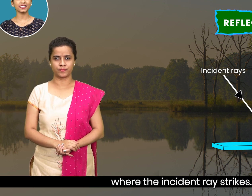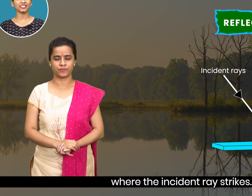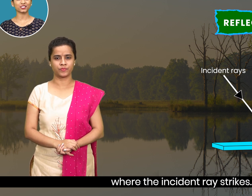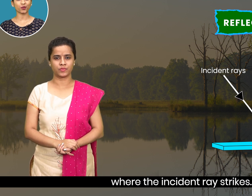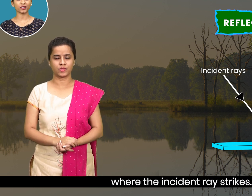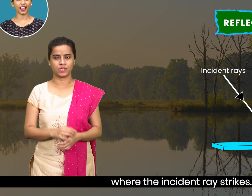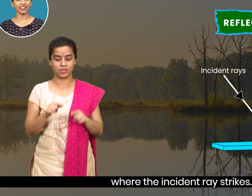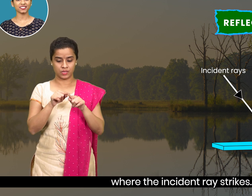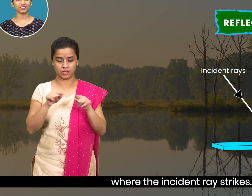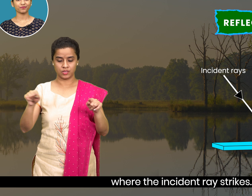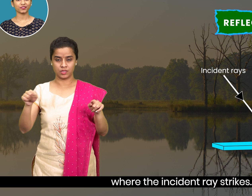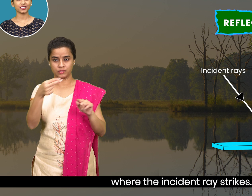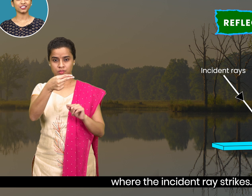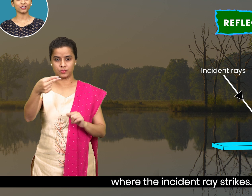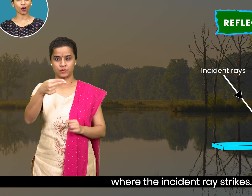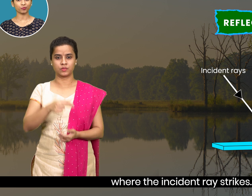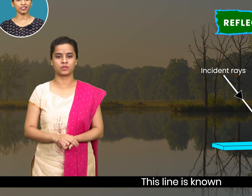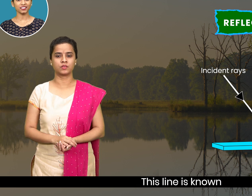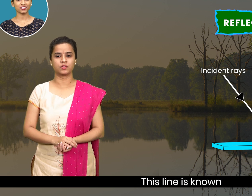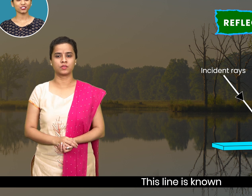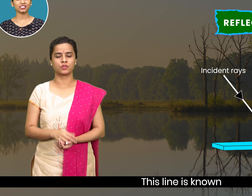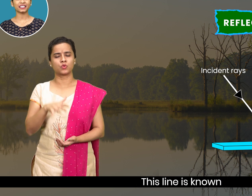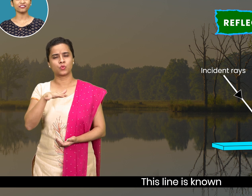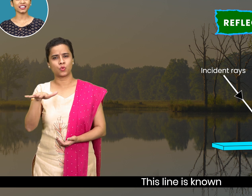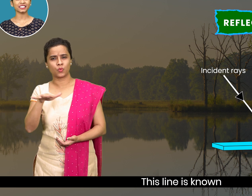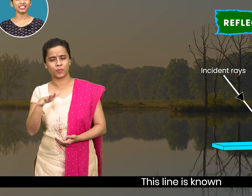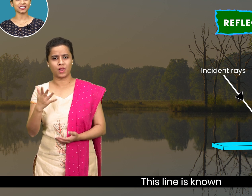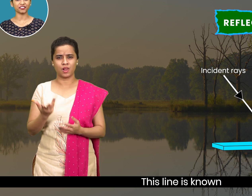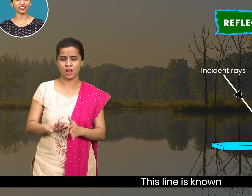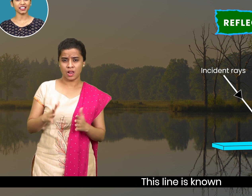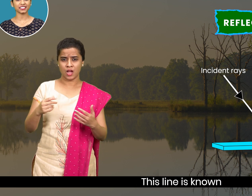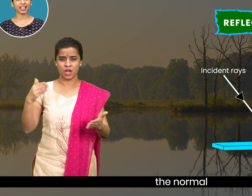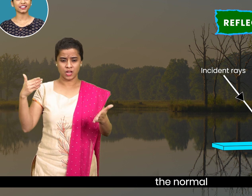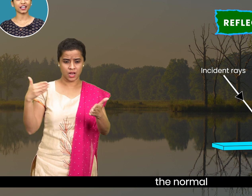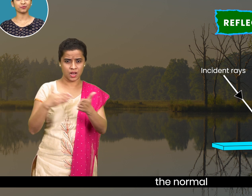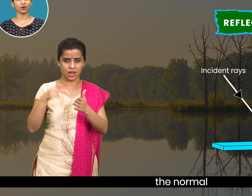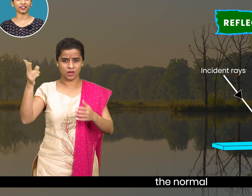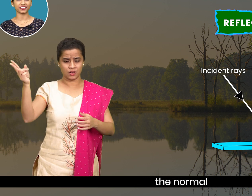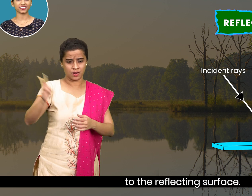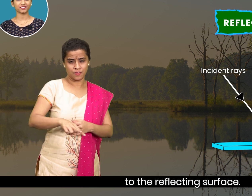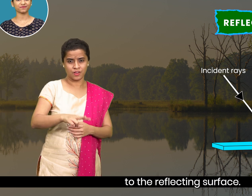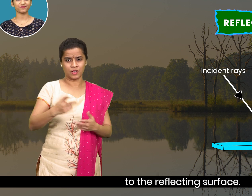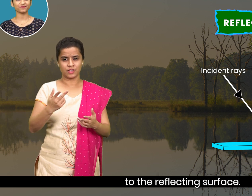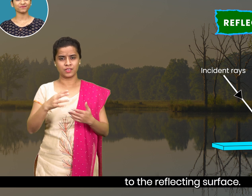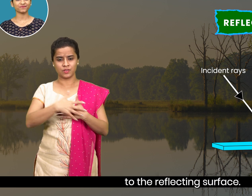This line is known as the normal to the reflecting surface at that